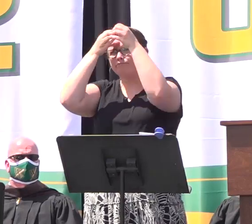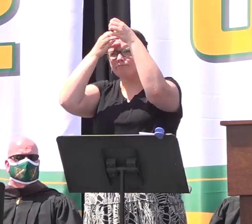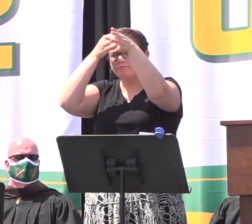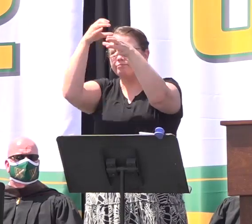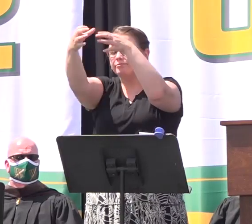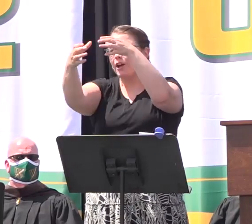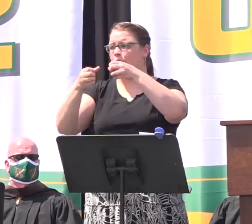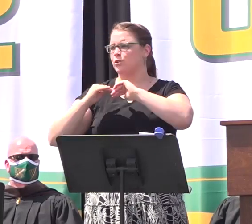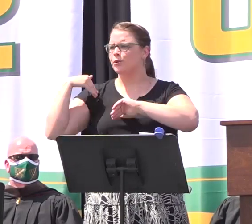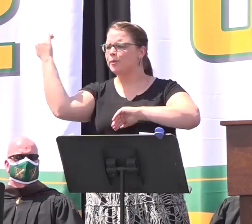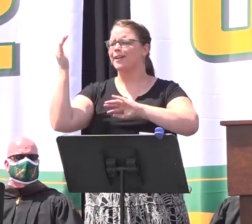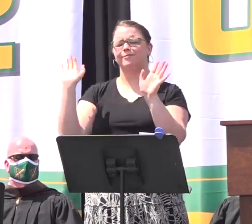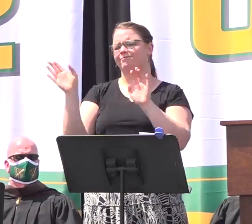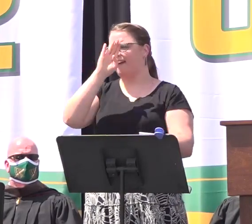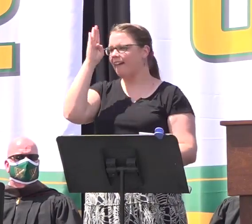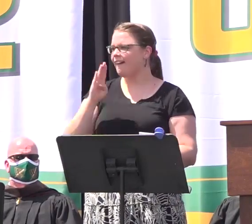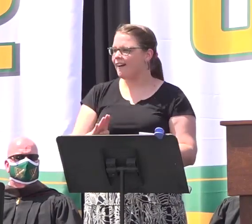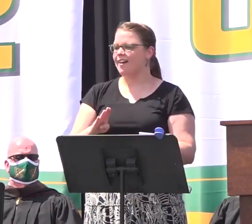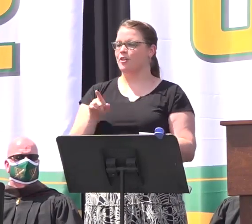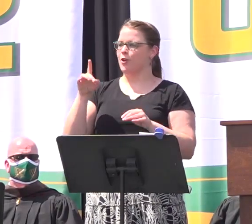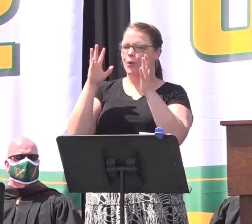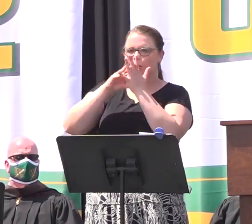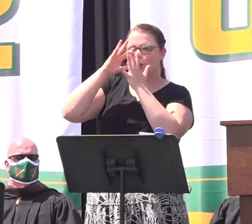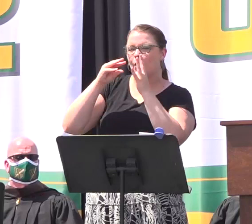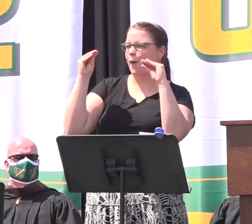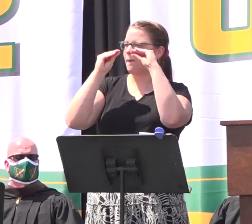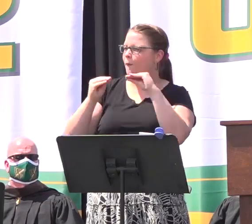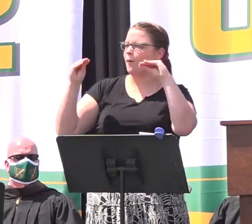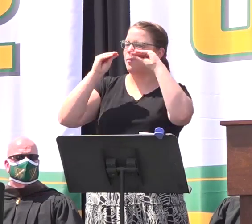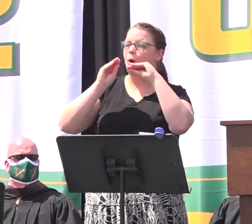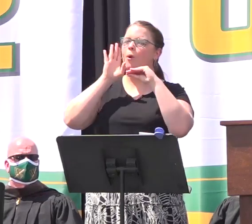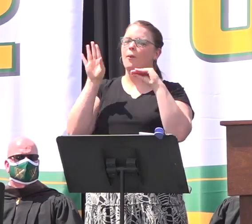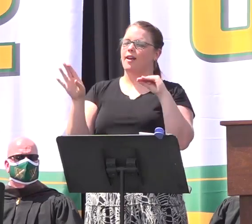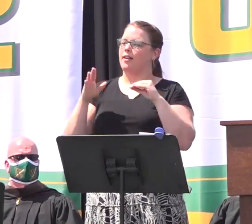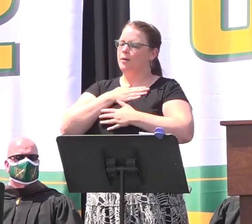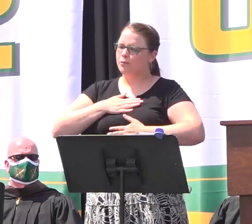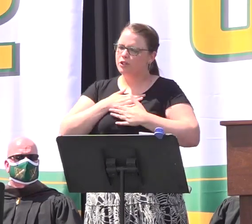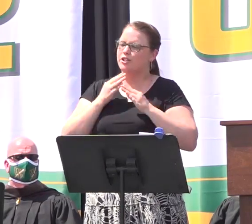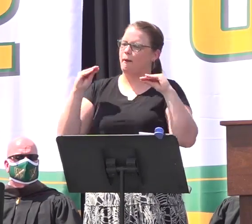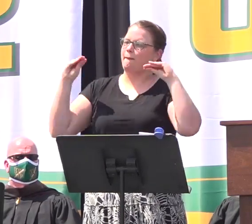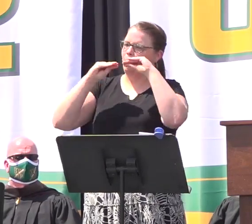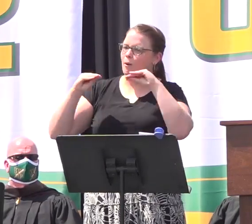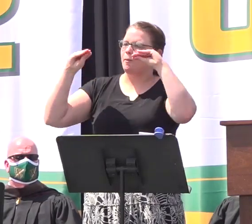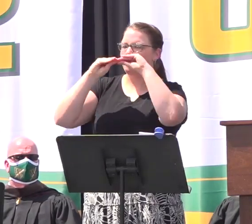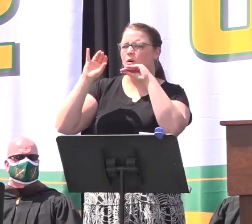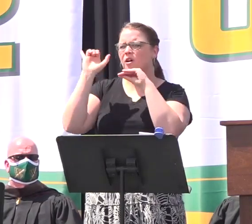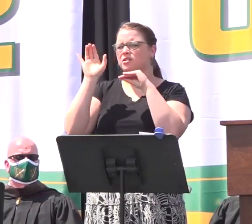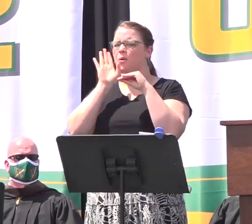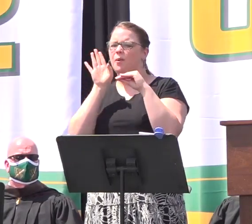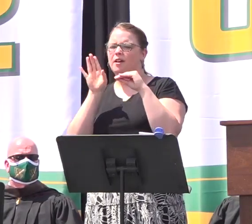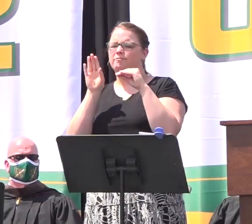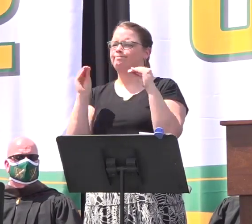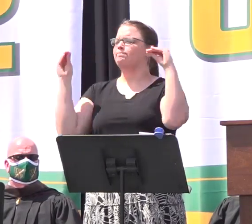more things. So the more you learn, the more you'll appreciate this place and the farther you can go towards your goals and